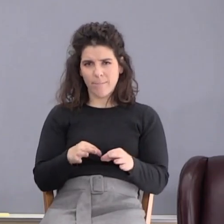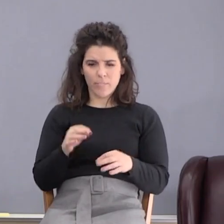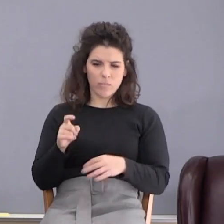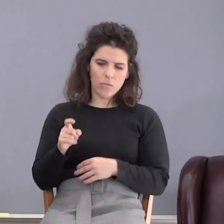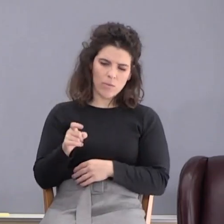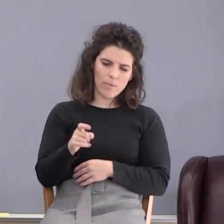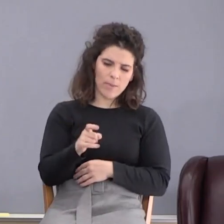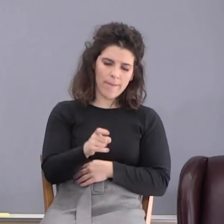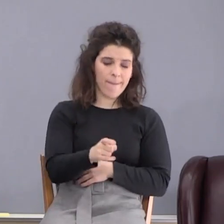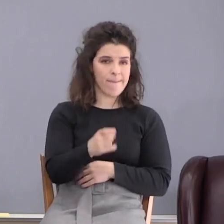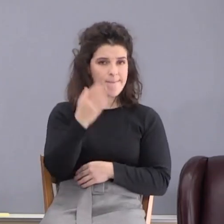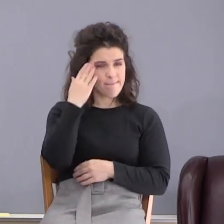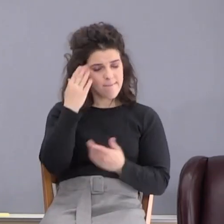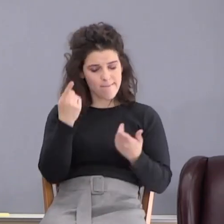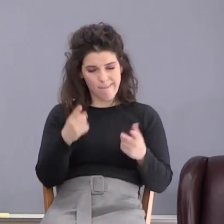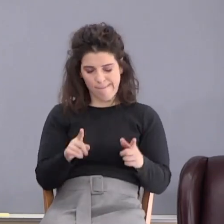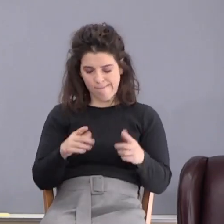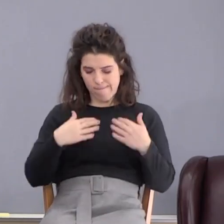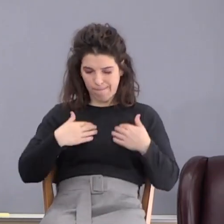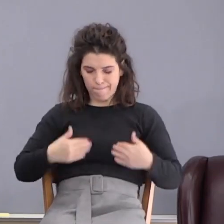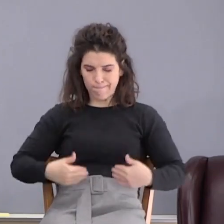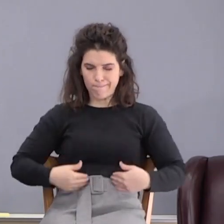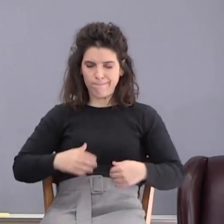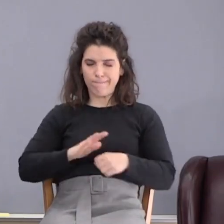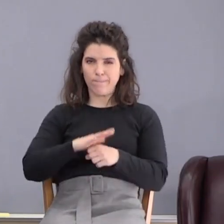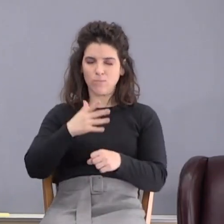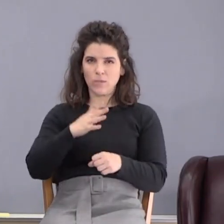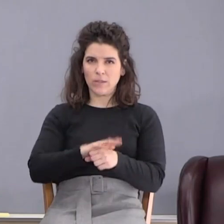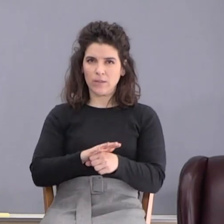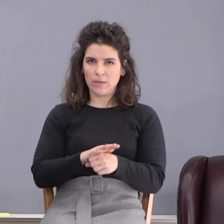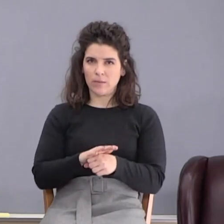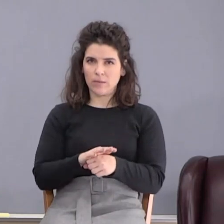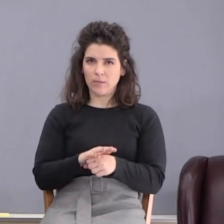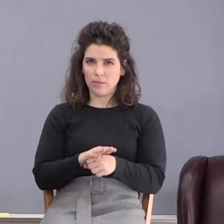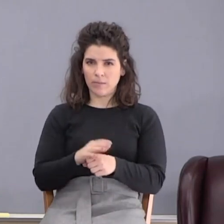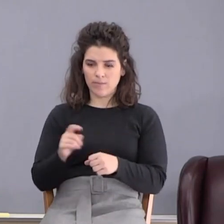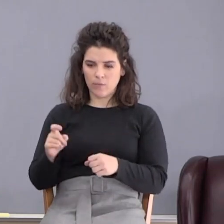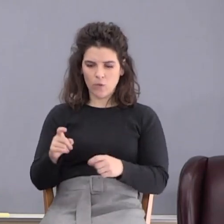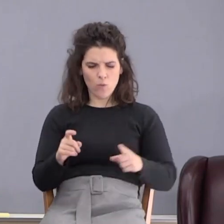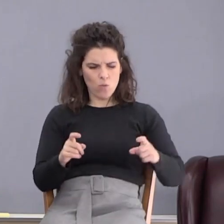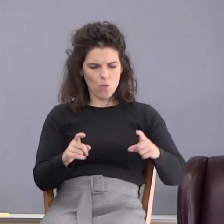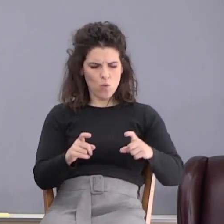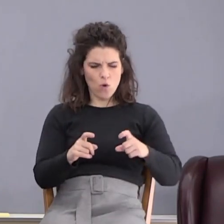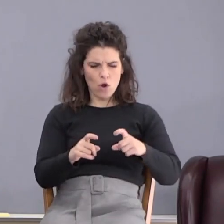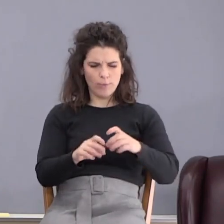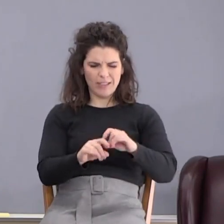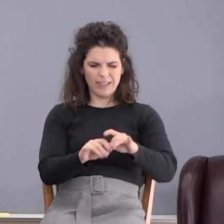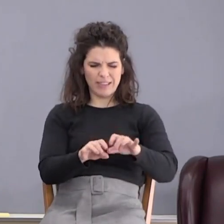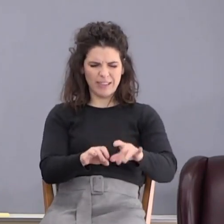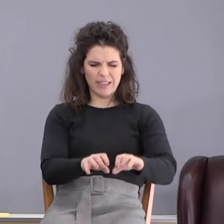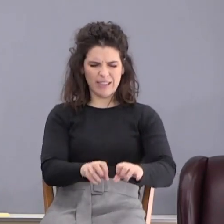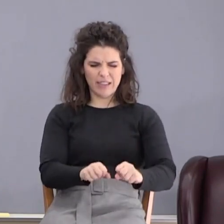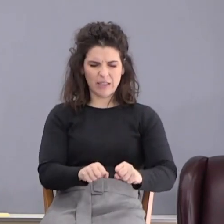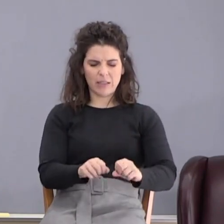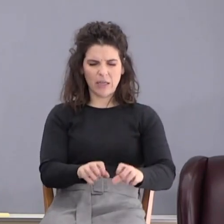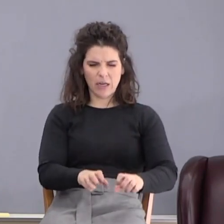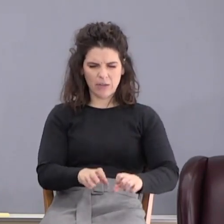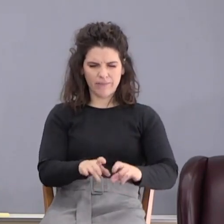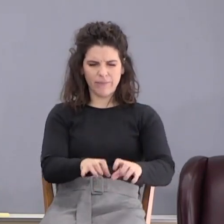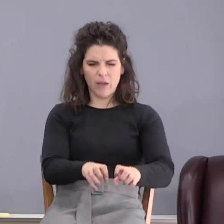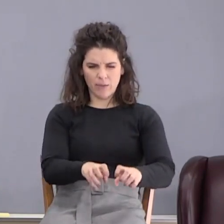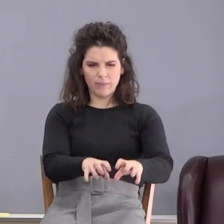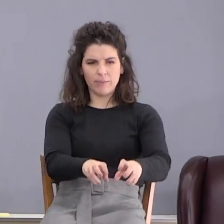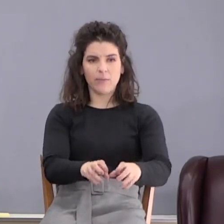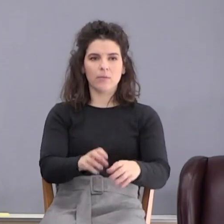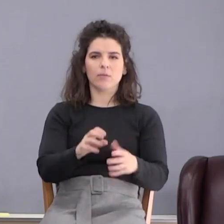worm. You know what happens to these bodies of corruption? The worms. Go over to chapter 19. Chapter